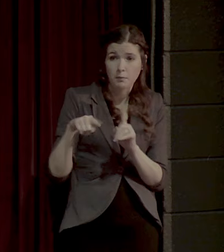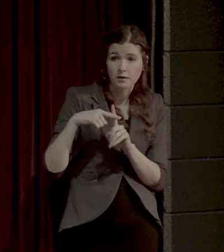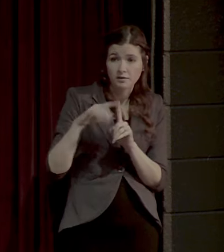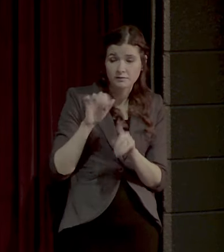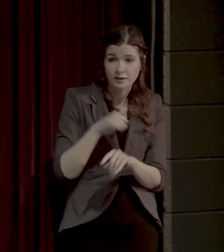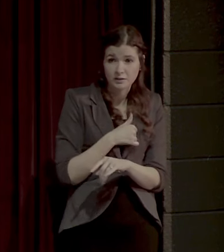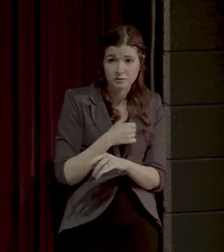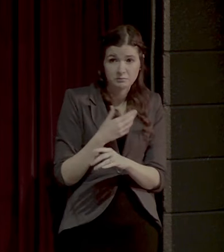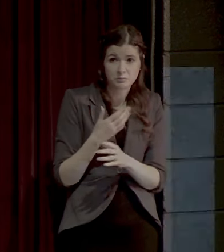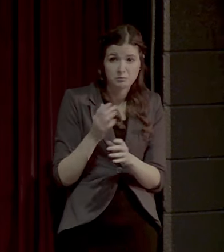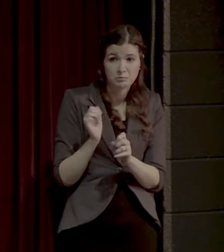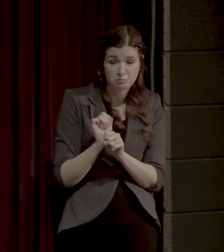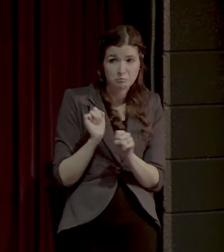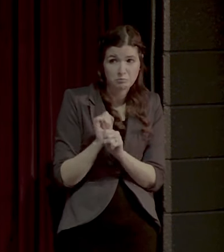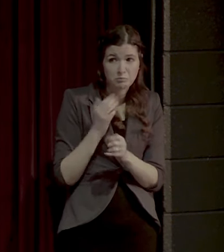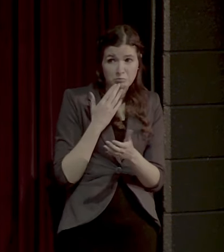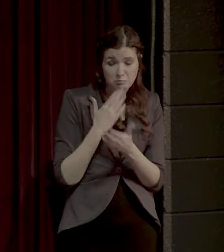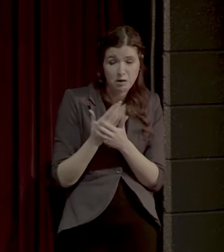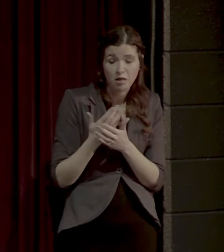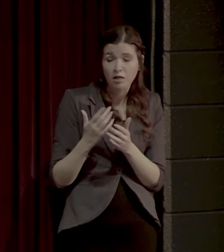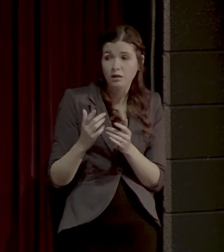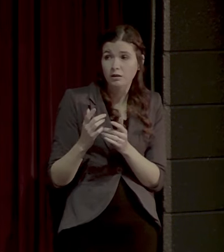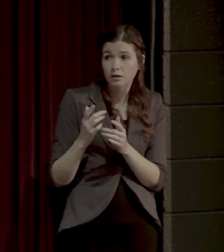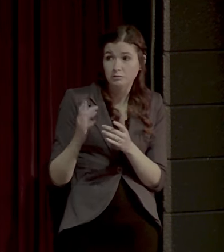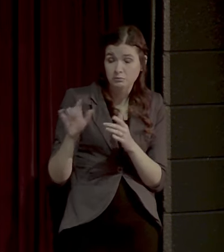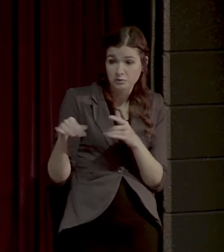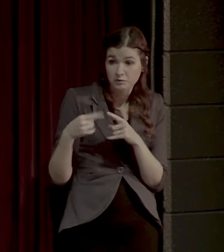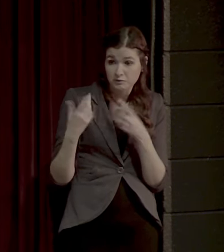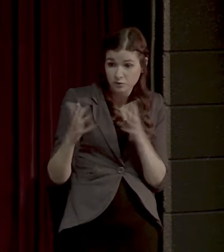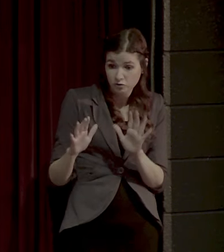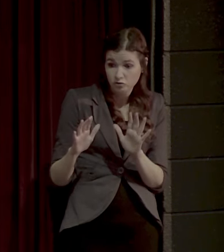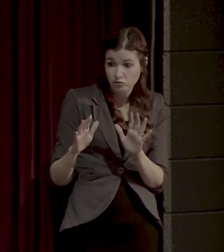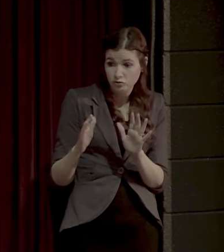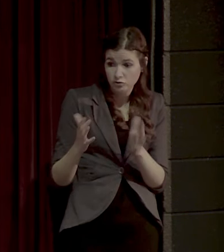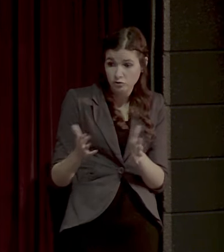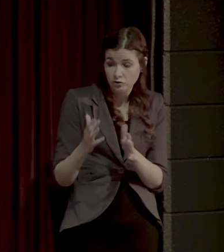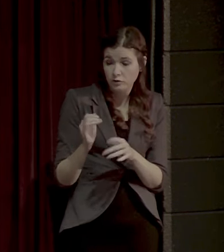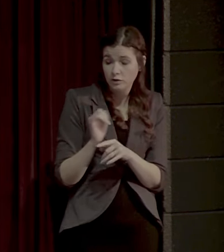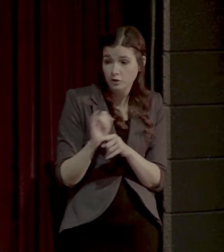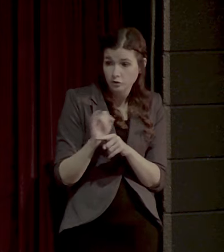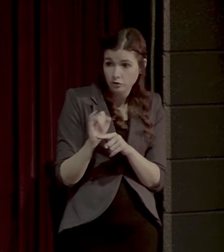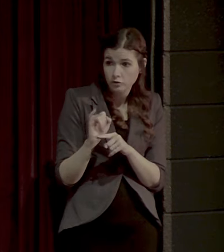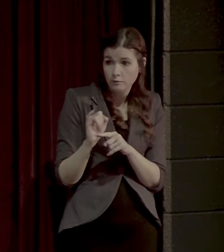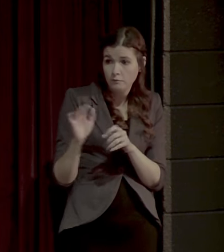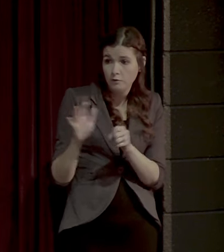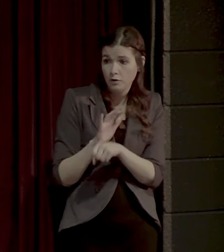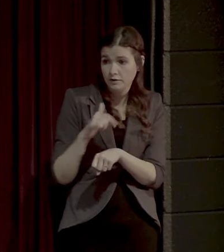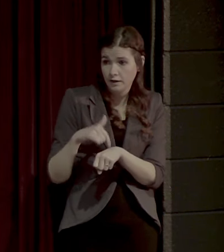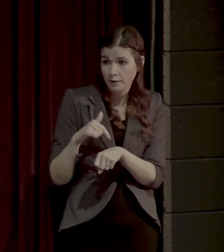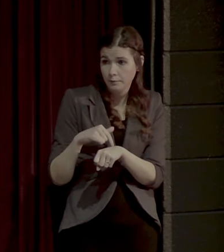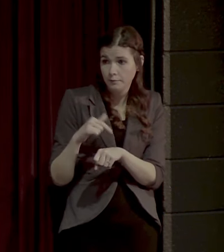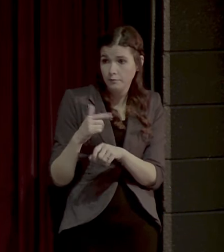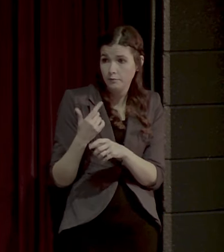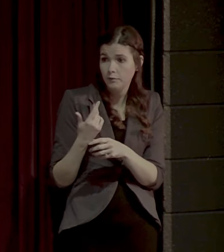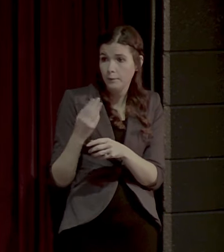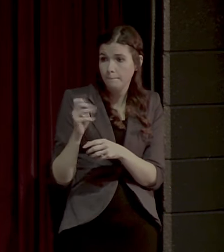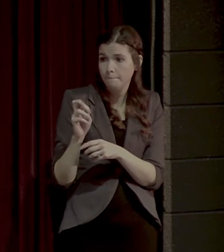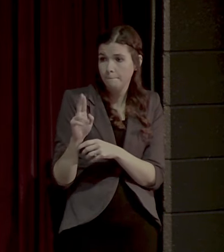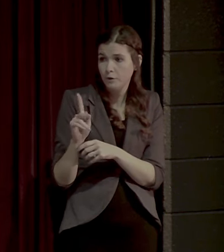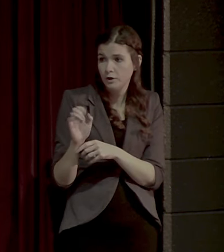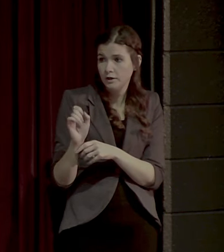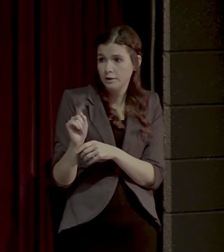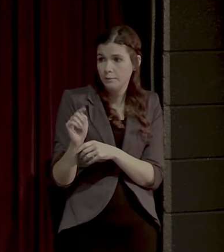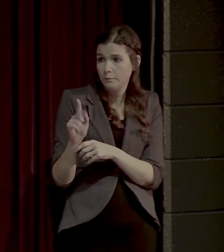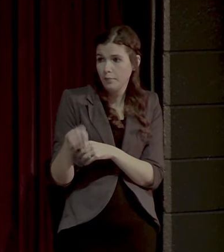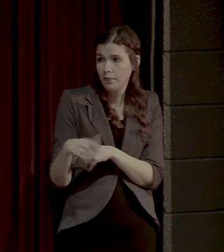him very far in life. After graduation, he will move on from his current internship to a full-time position at Marketplace Motors here in